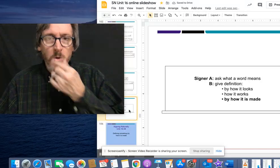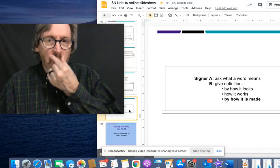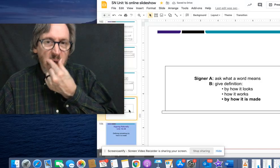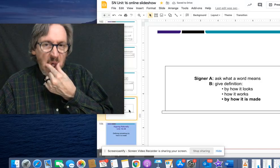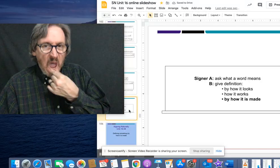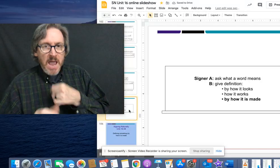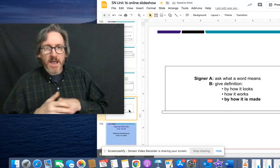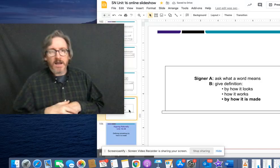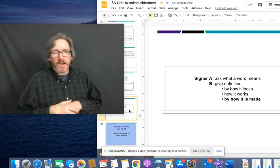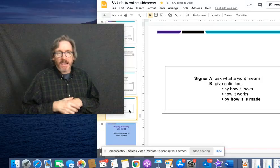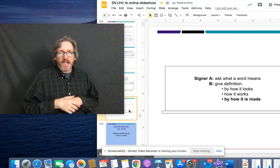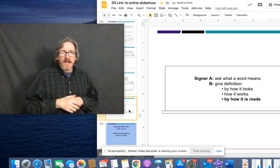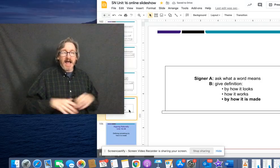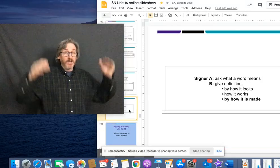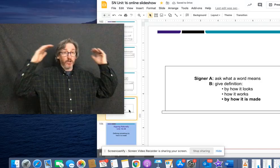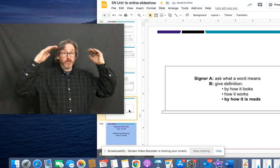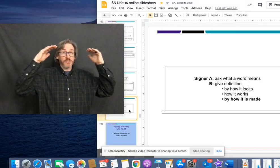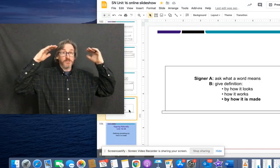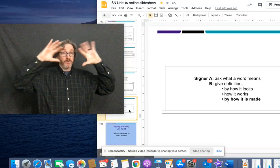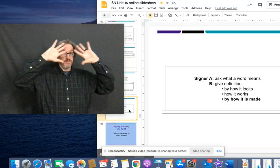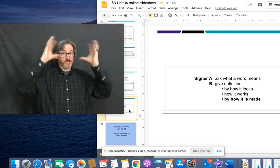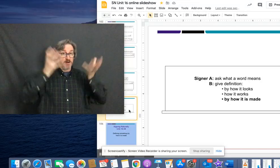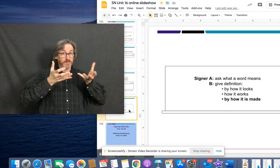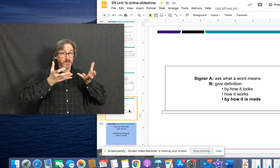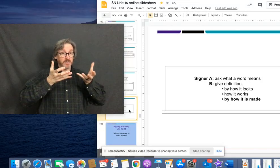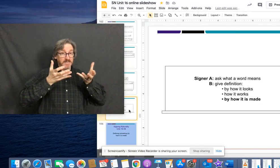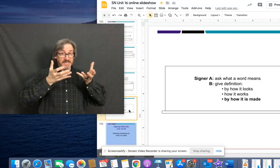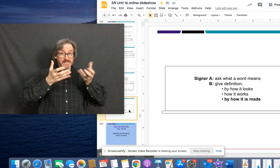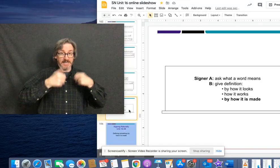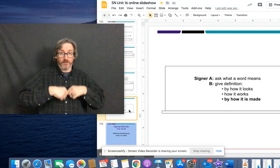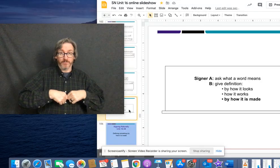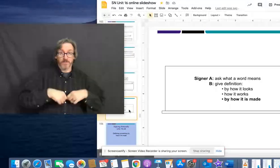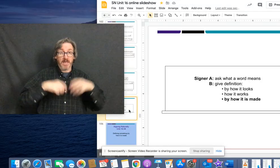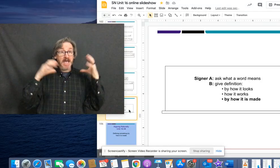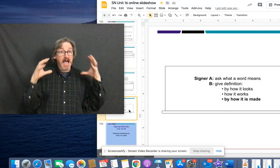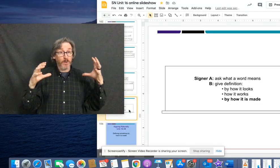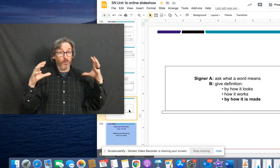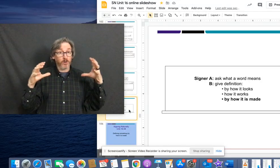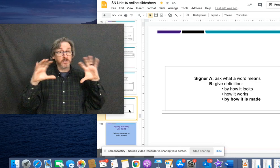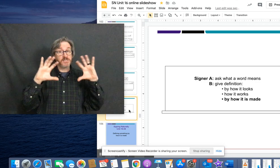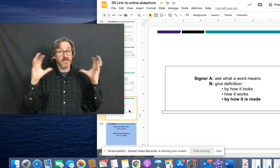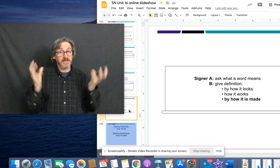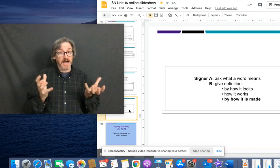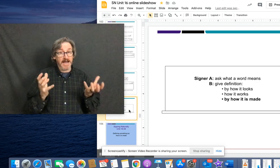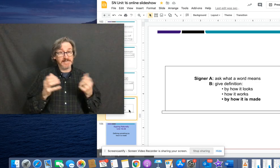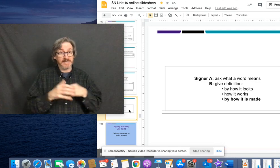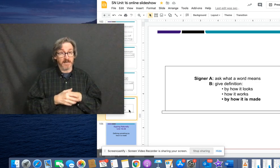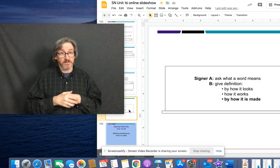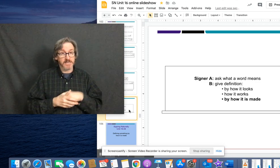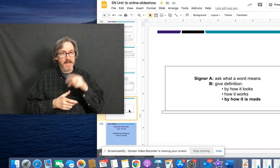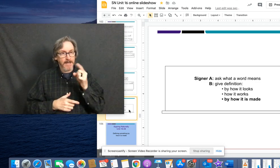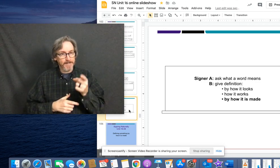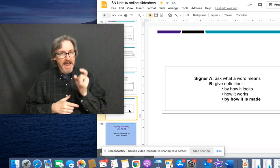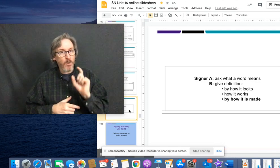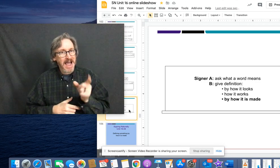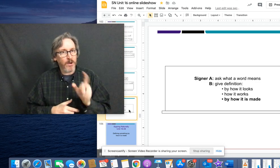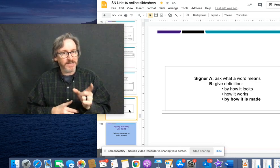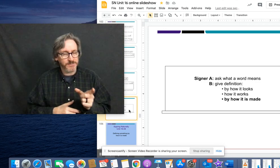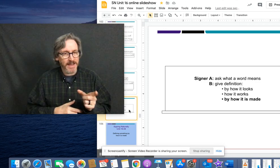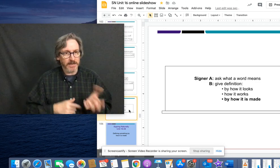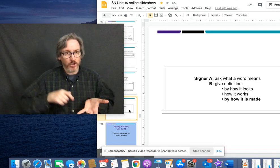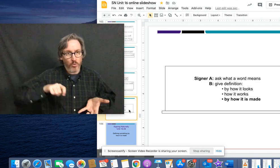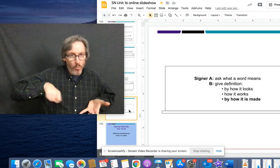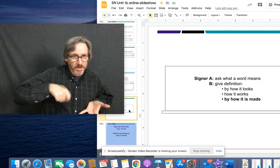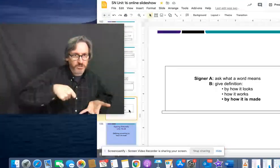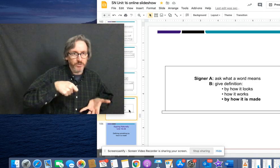So how it looks, we've described the DCL. How it works, ICLs. Now, how